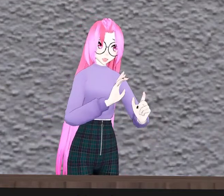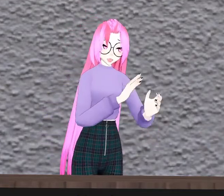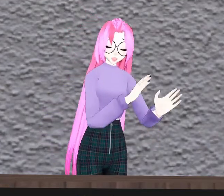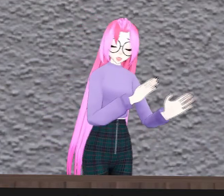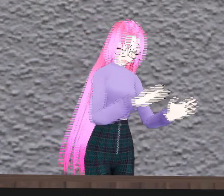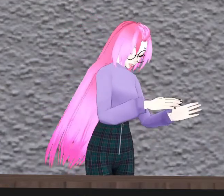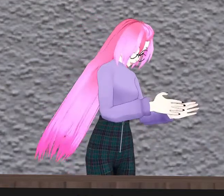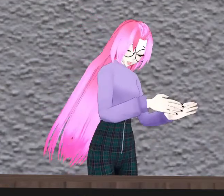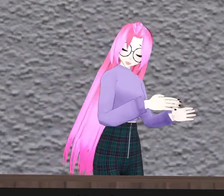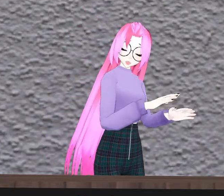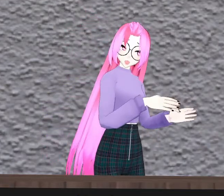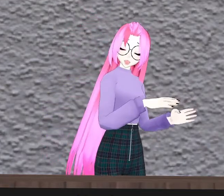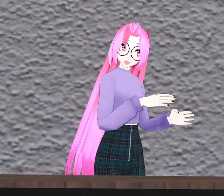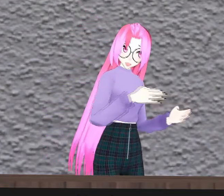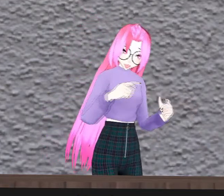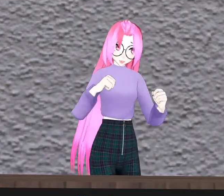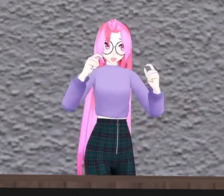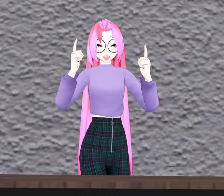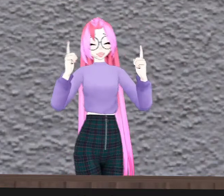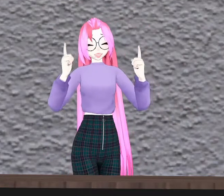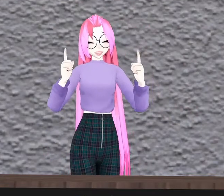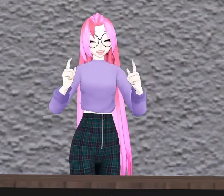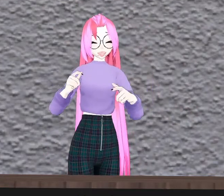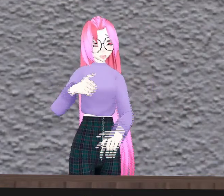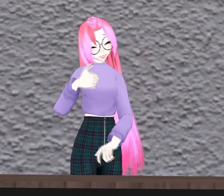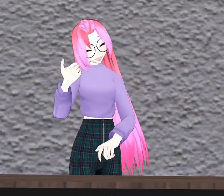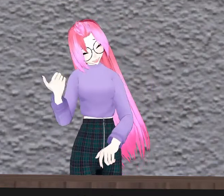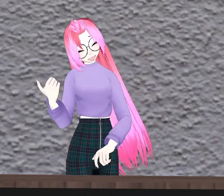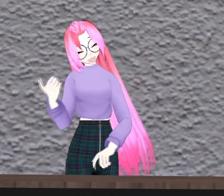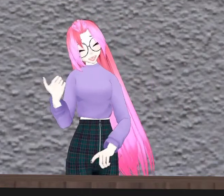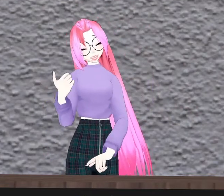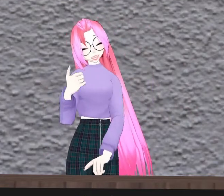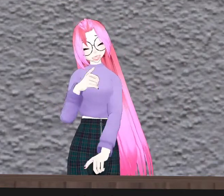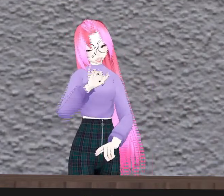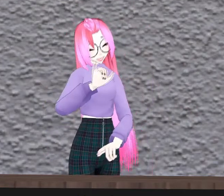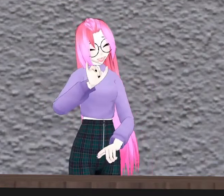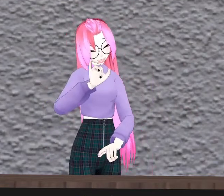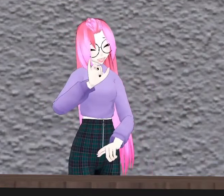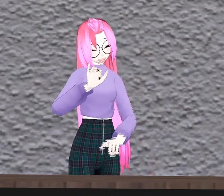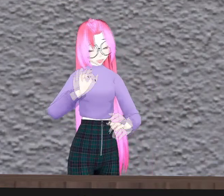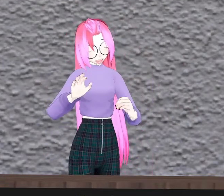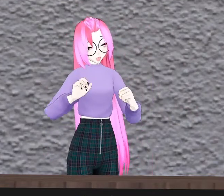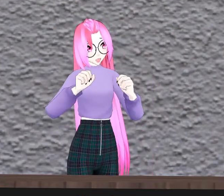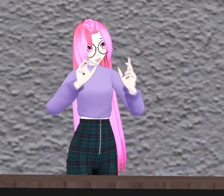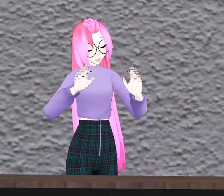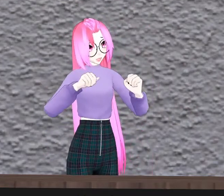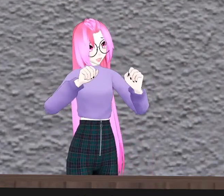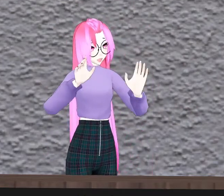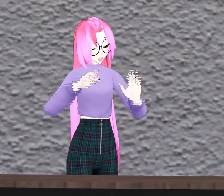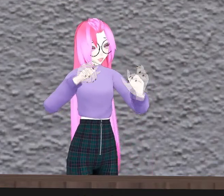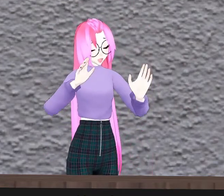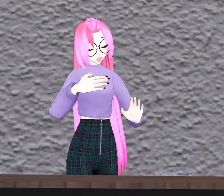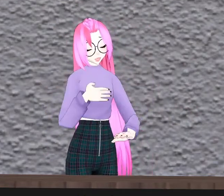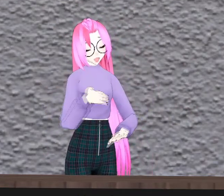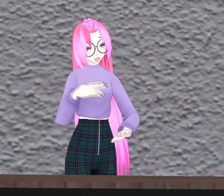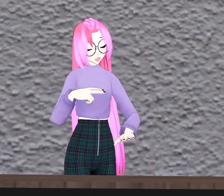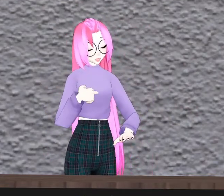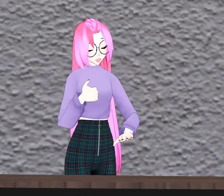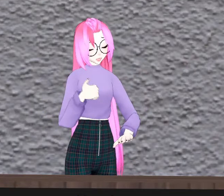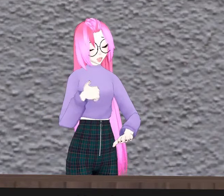it. So it vibrates their pillow and has you wake up. And the other variation would be similar to the fire alarm. It's flashing lights. I myself have